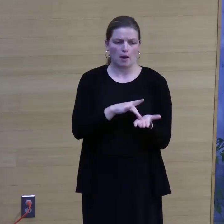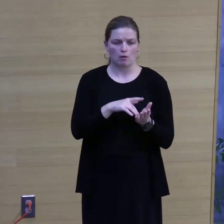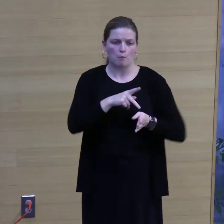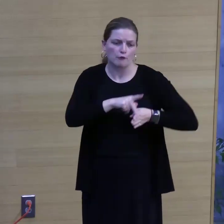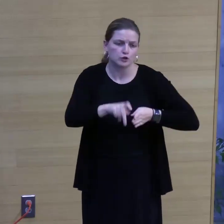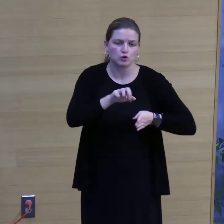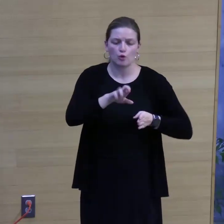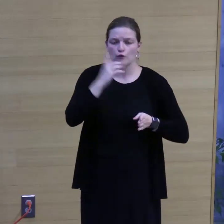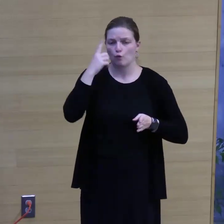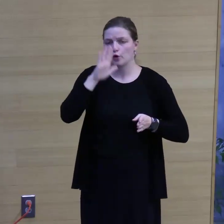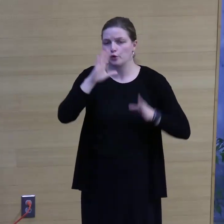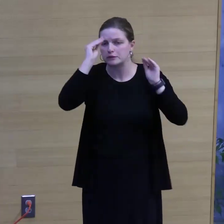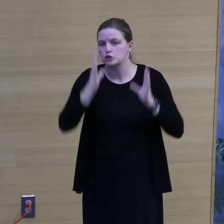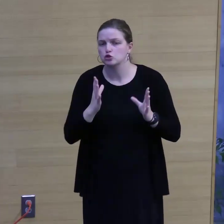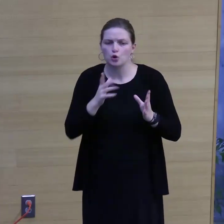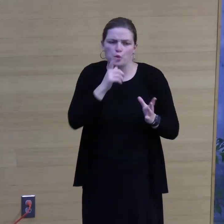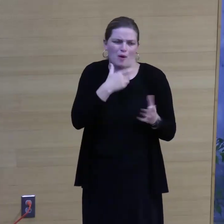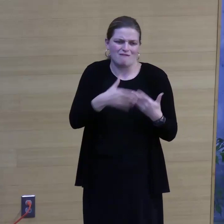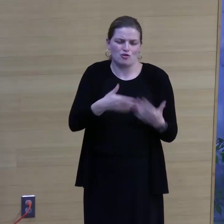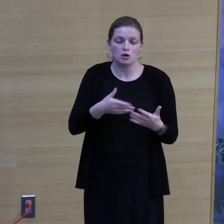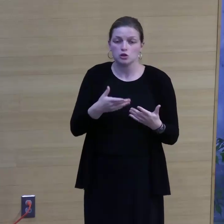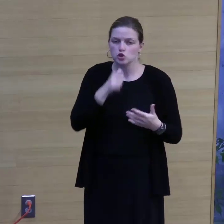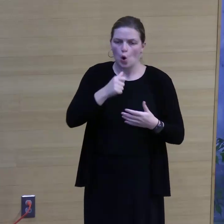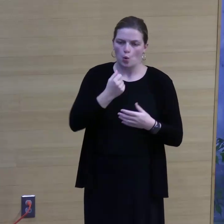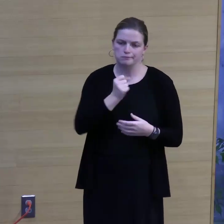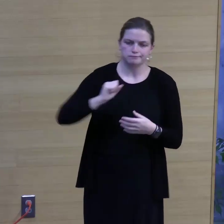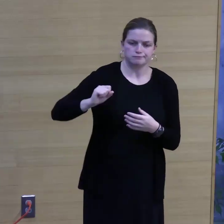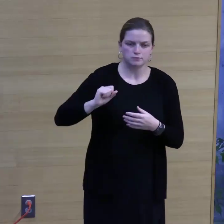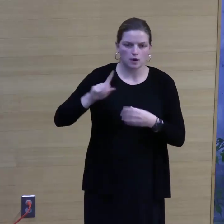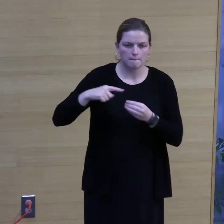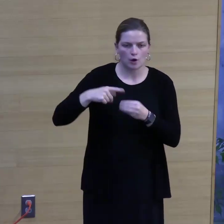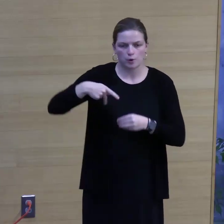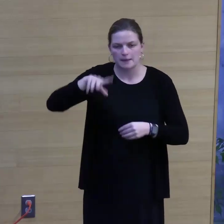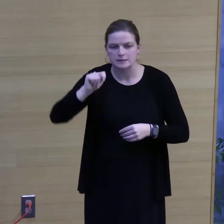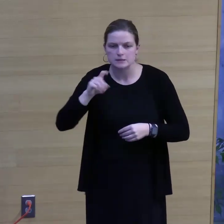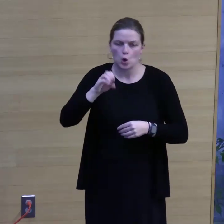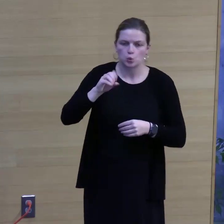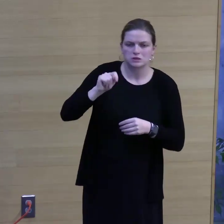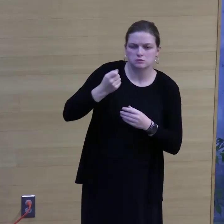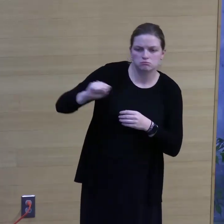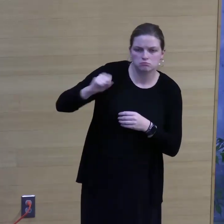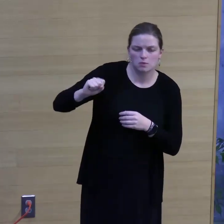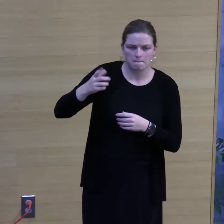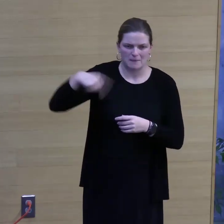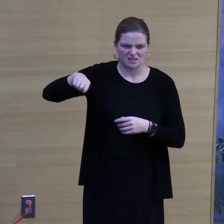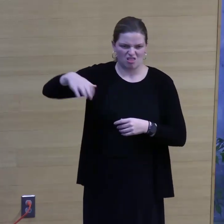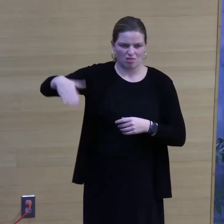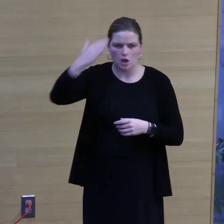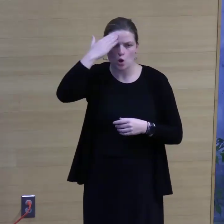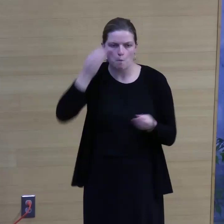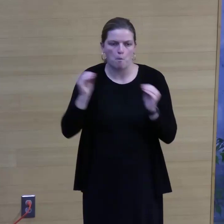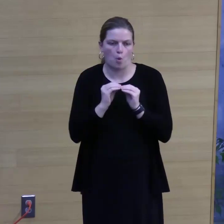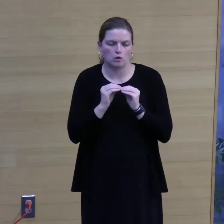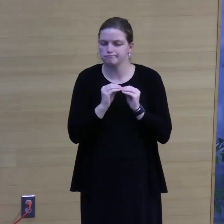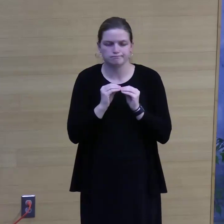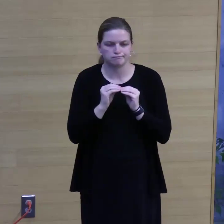professional or for your teacher. Don't push back on your physical therapist or your OT because they actually know better than you